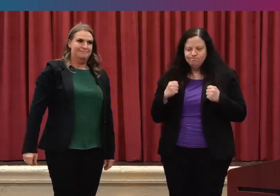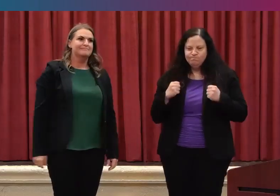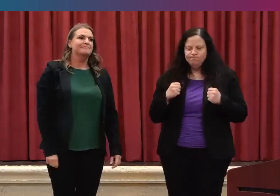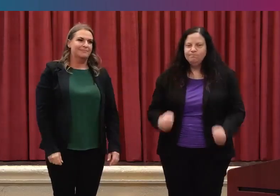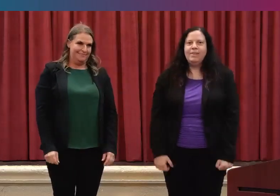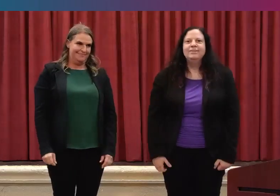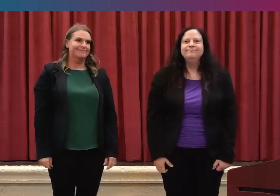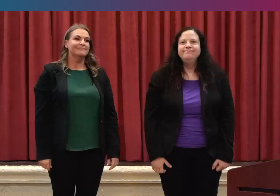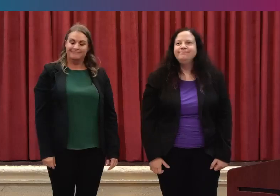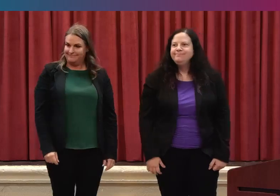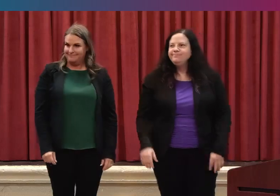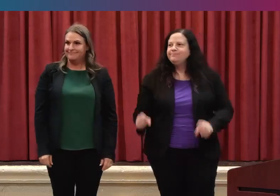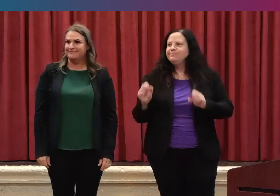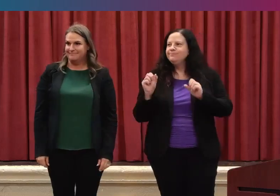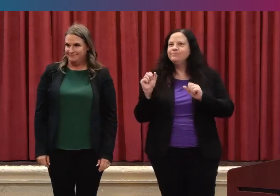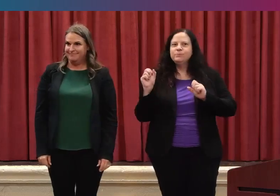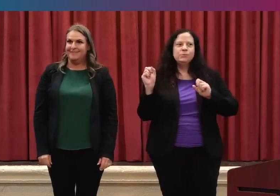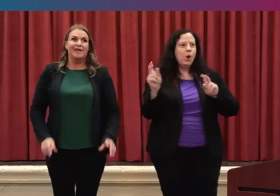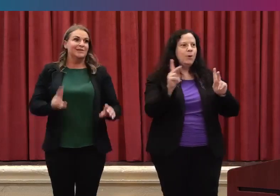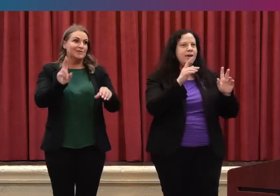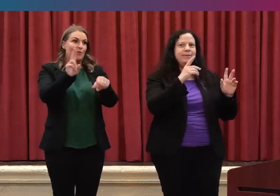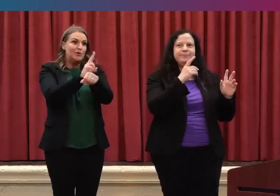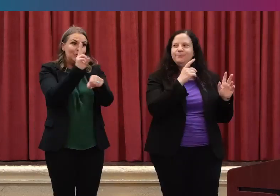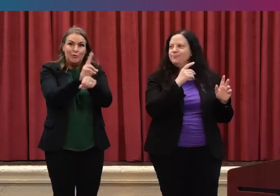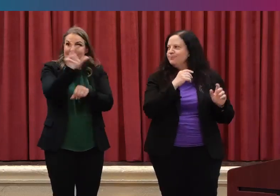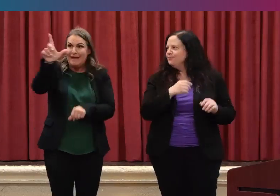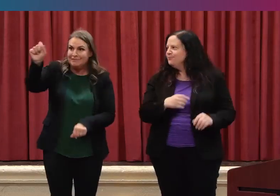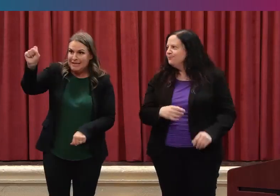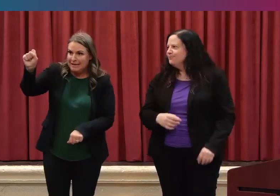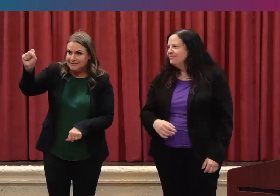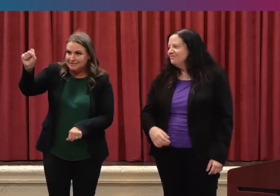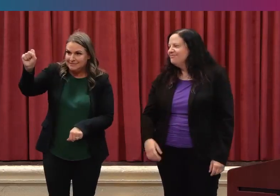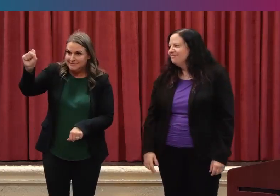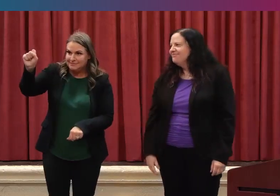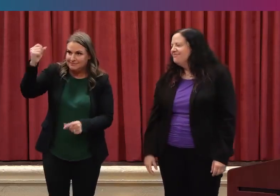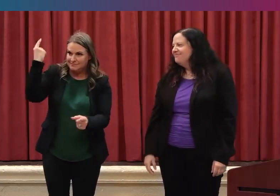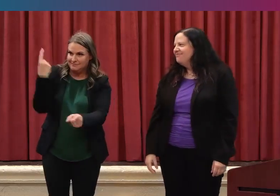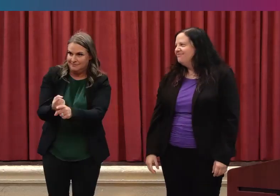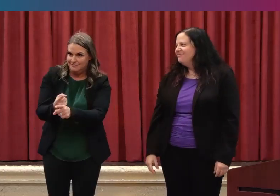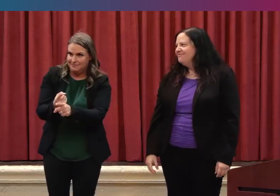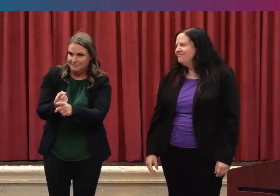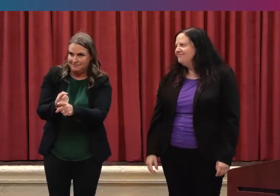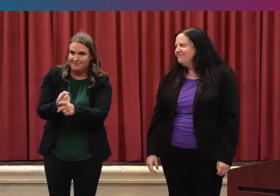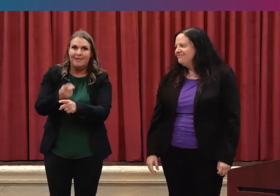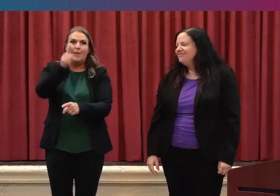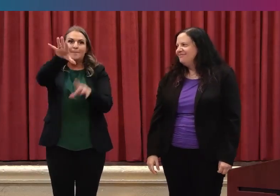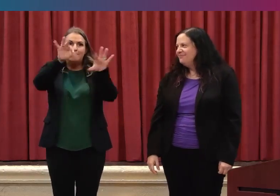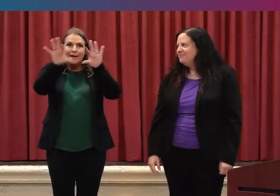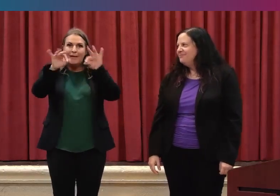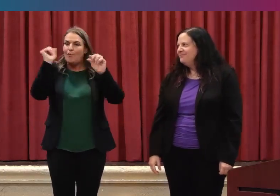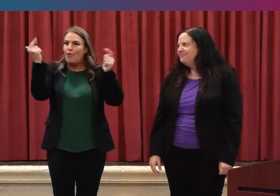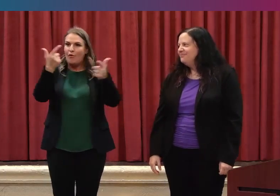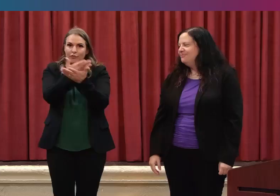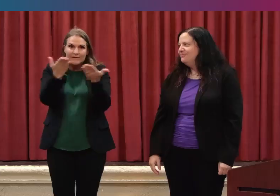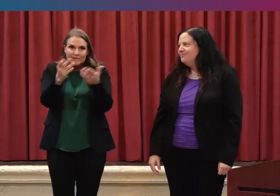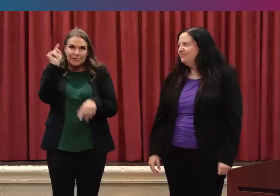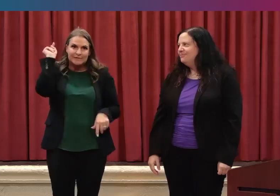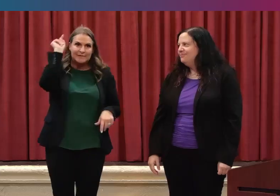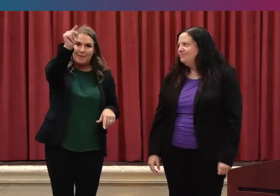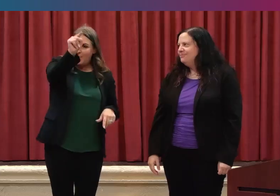will remain here in Southern California. So use LifeSigns, everybody, get the word out. You